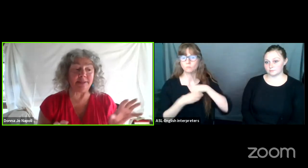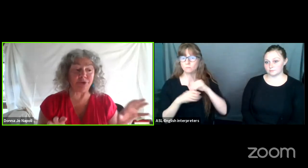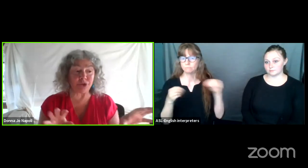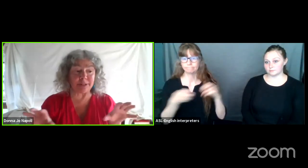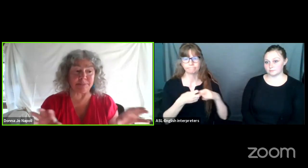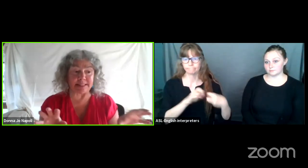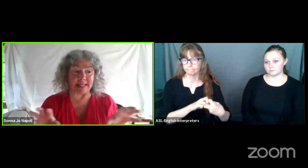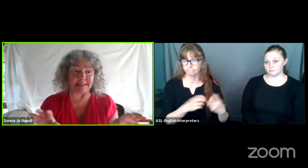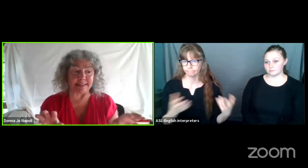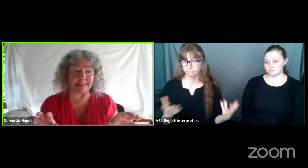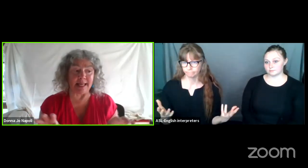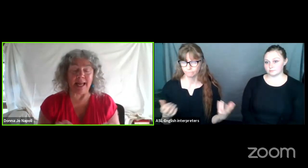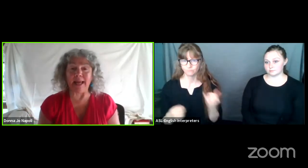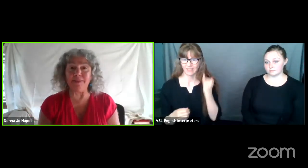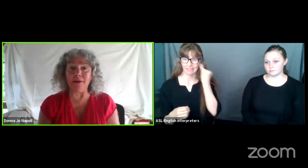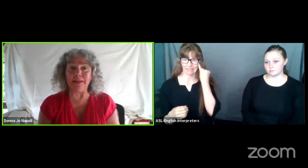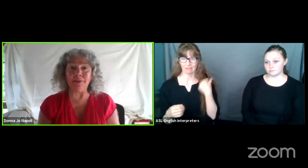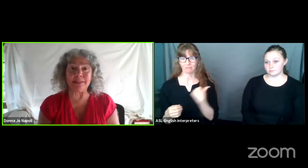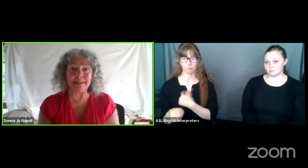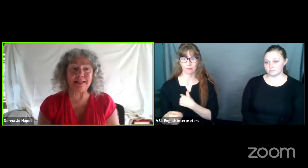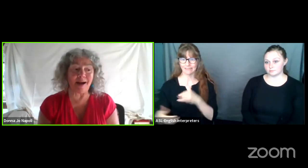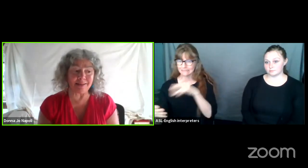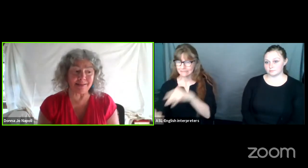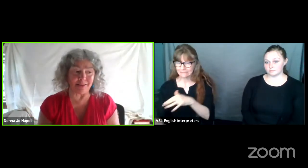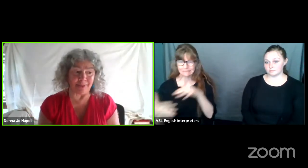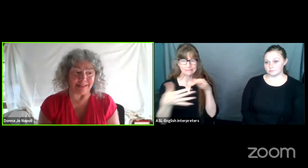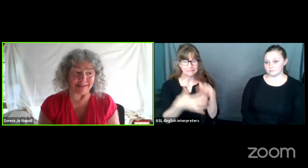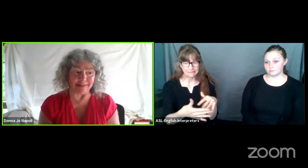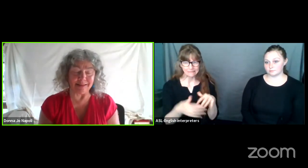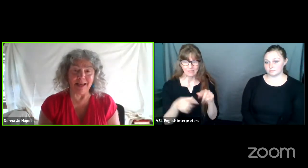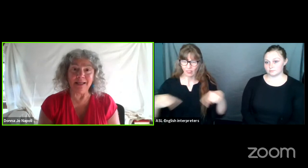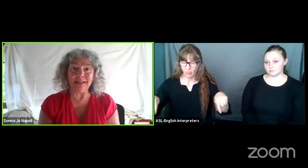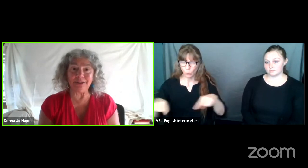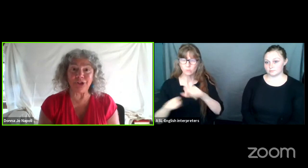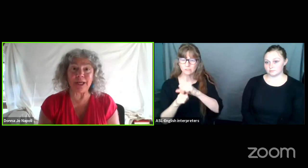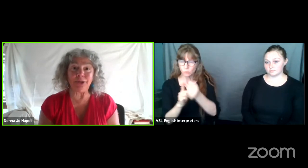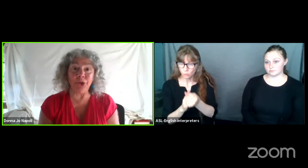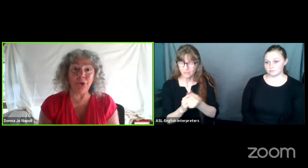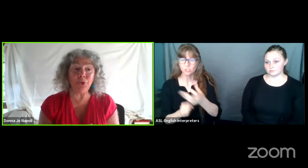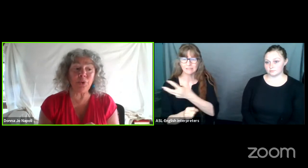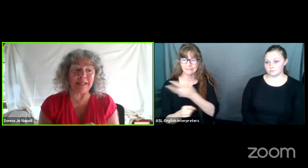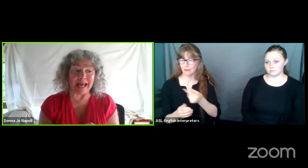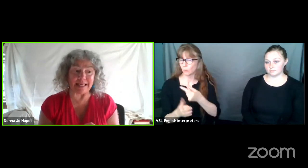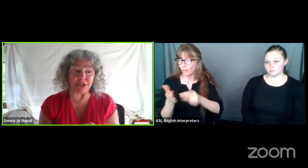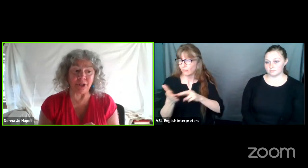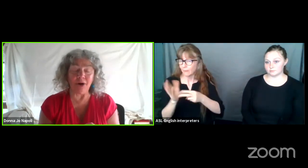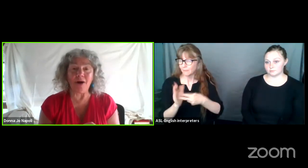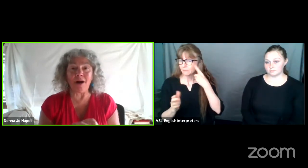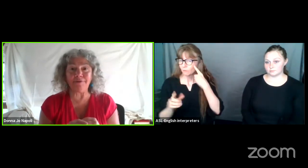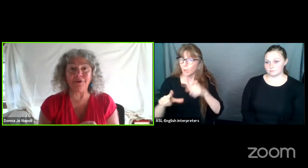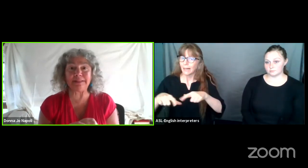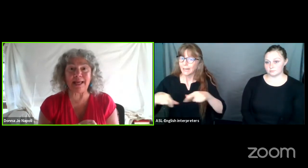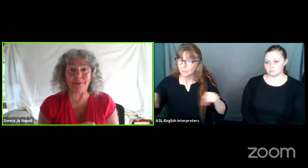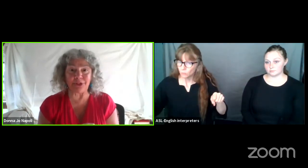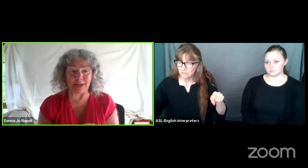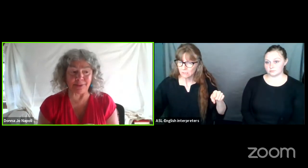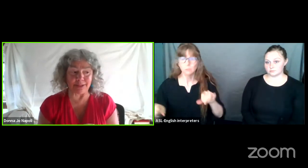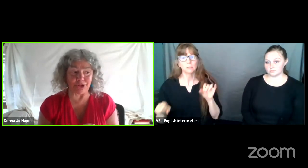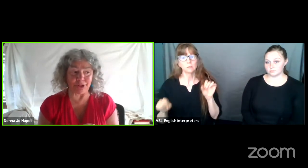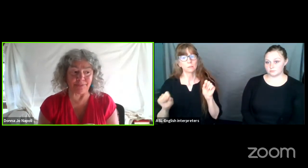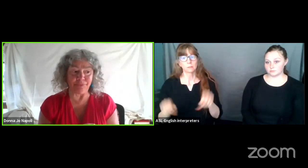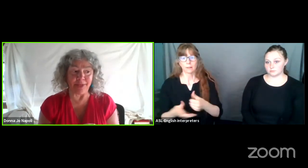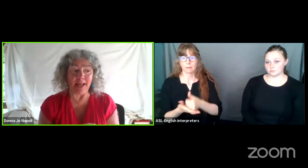Examination of these circumstances and their linguistic consequences can shed new light on first